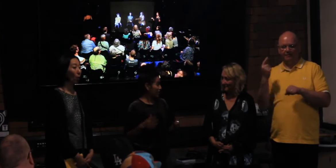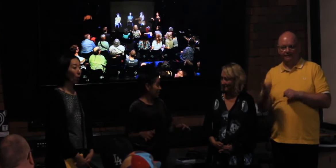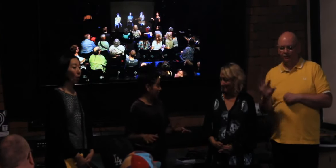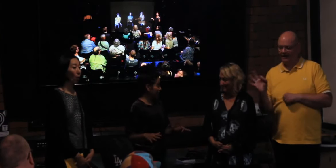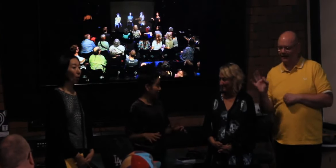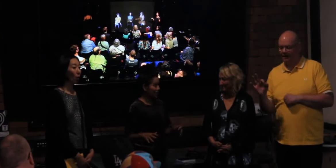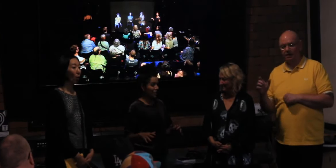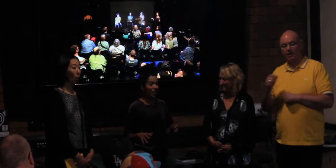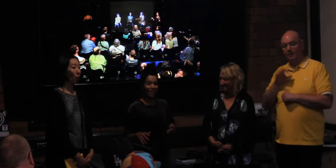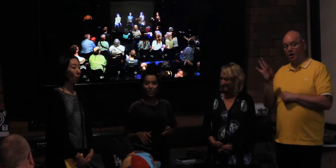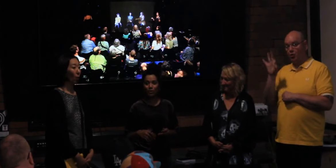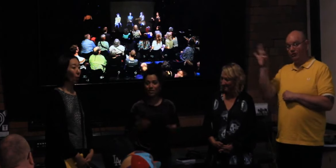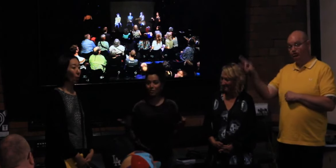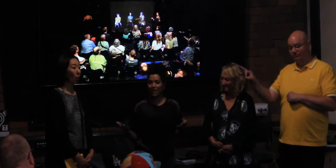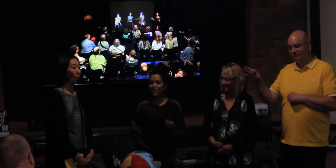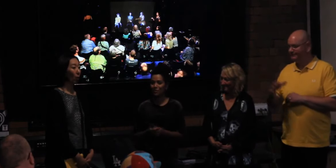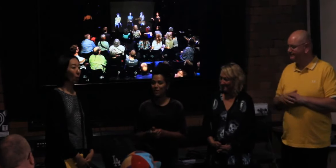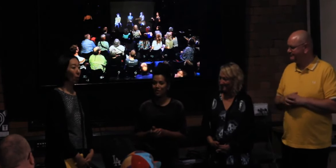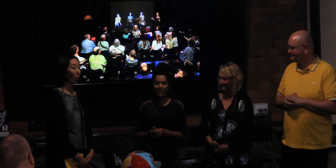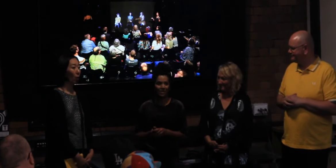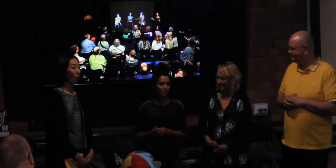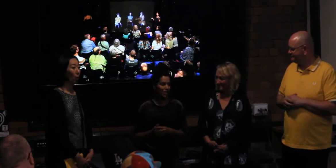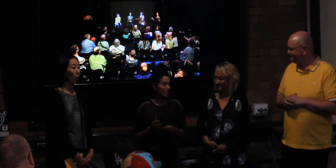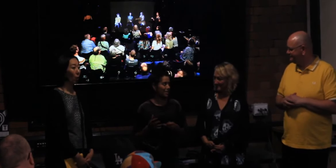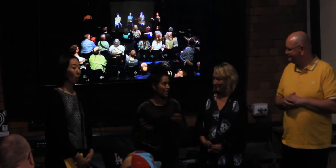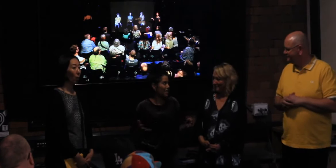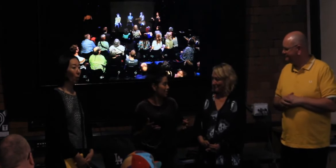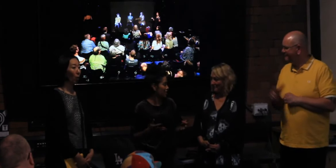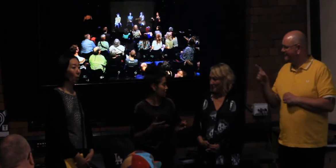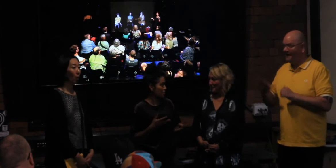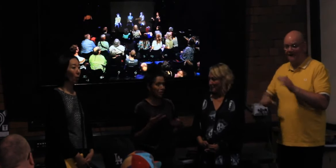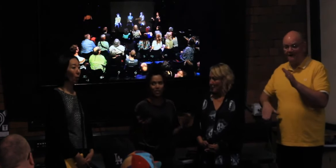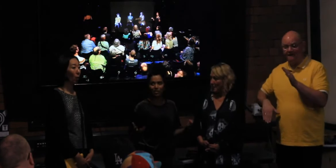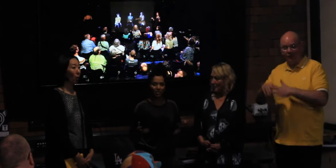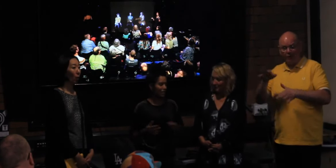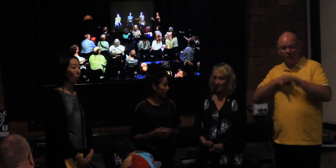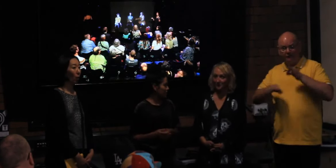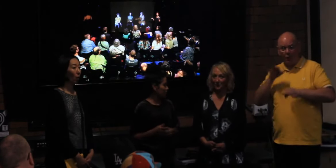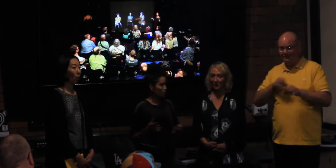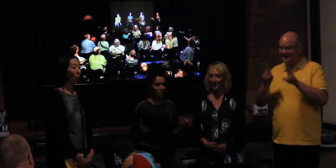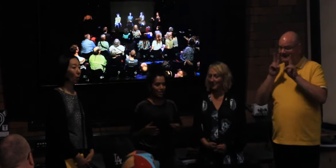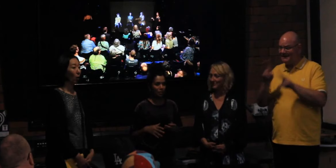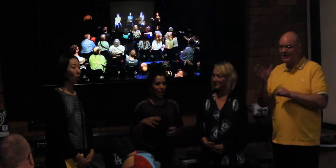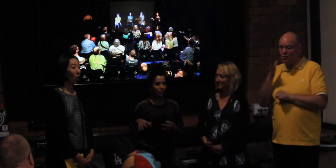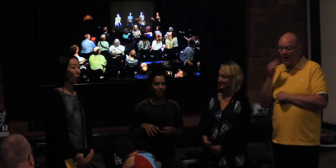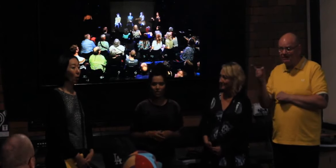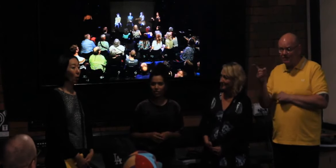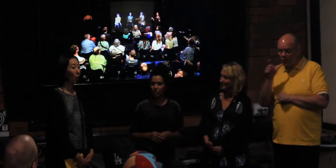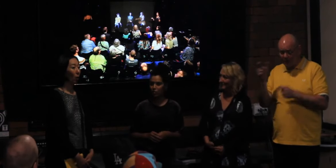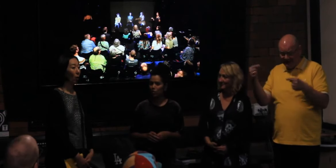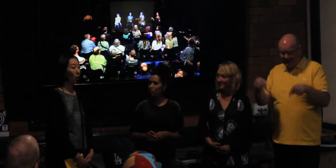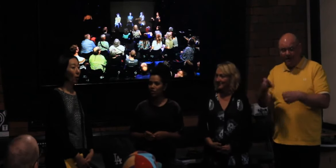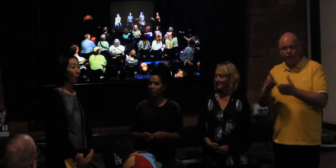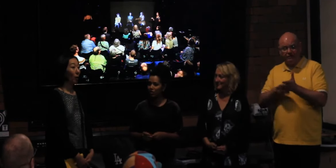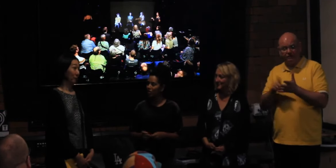My question was, when can we see this? Are you in Bristol? What is the plan for